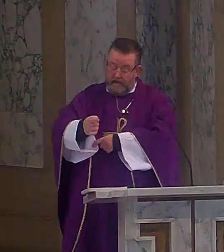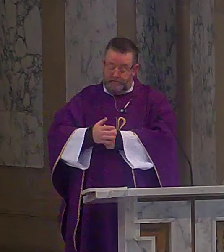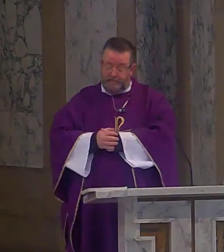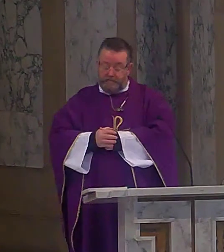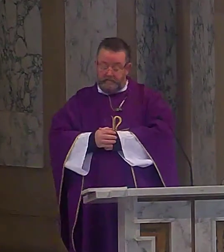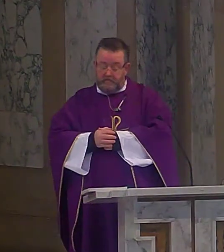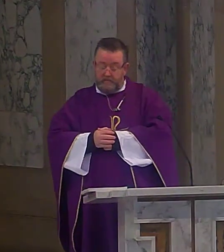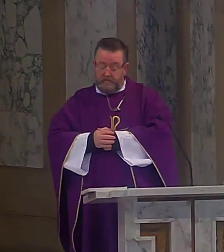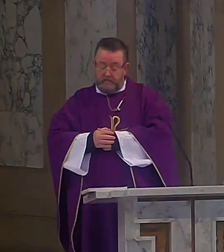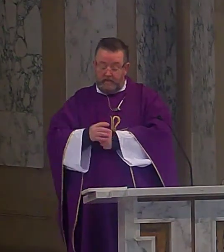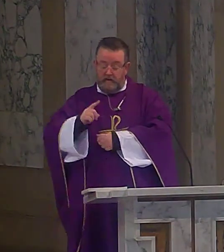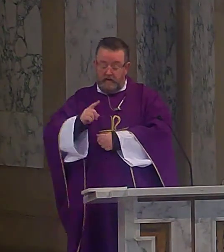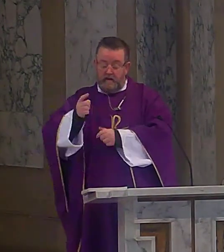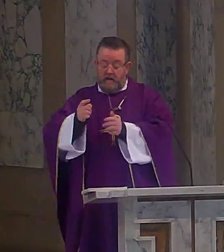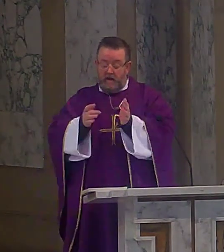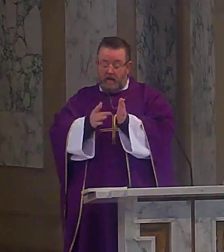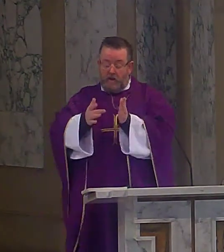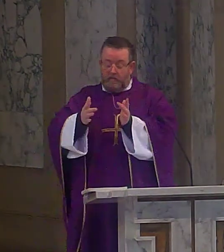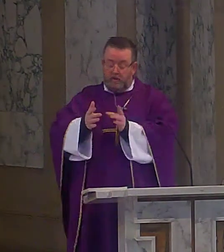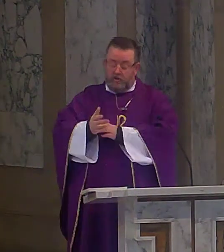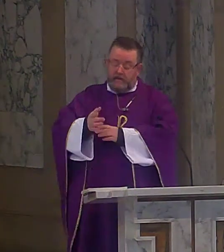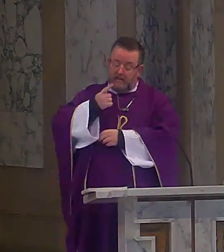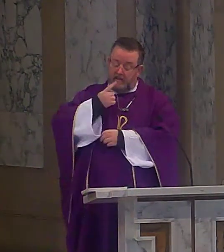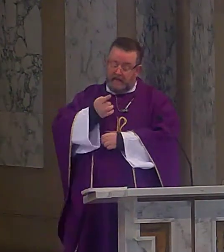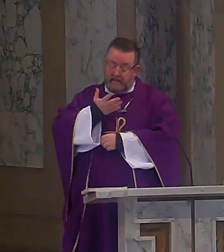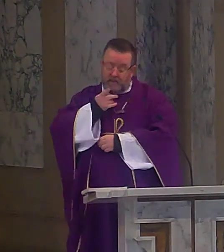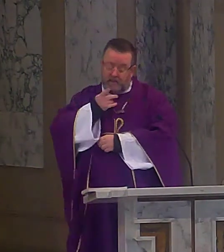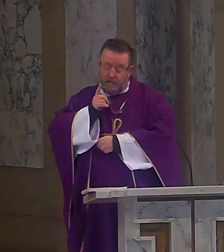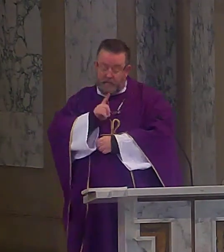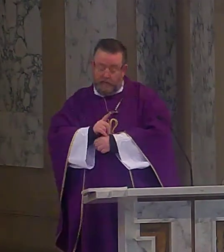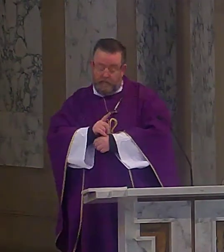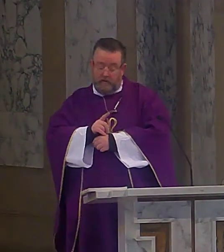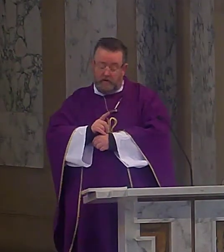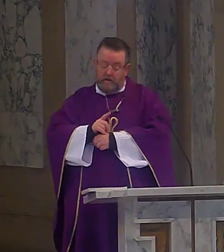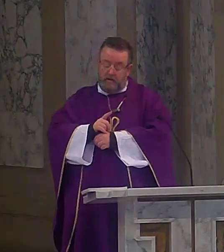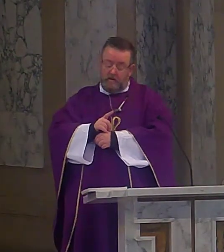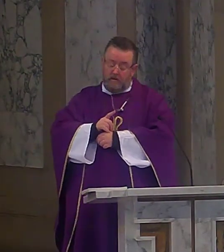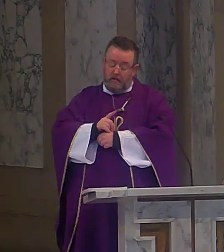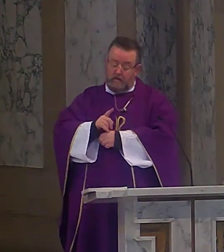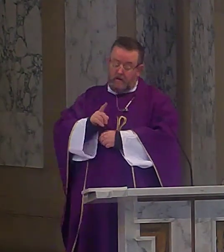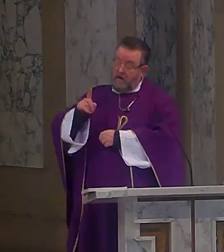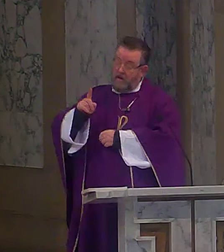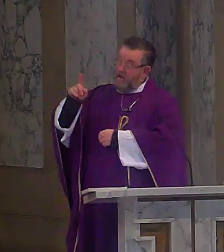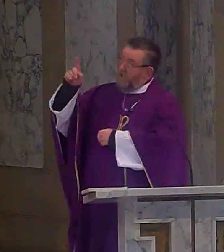him but jesus said to the people